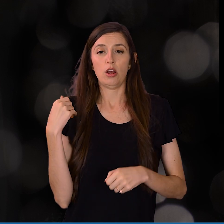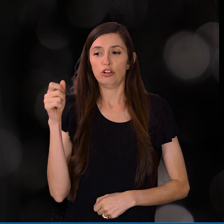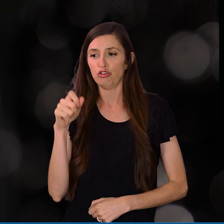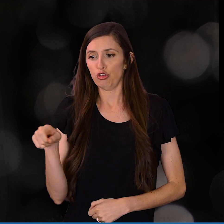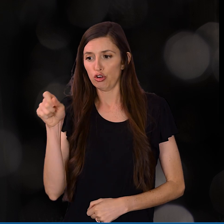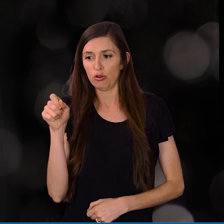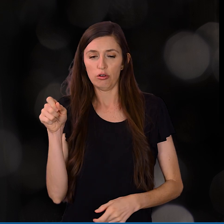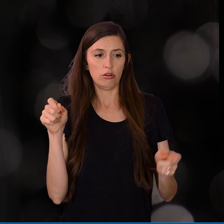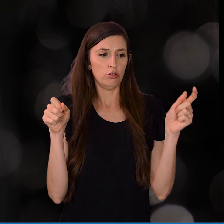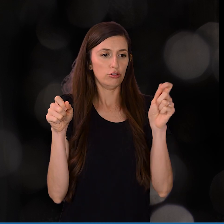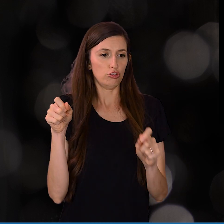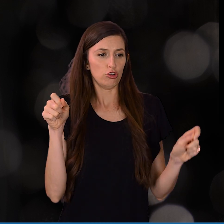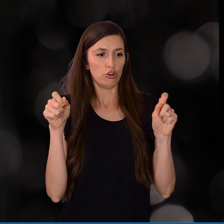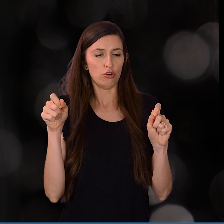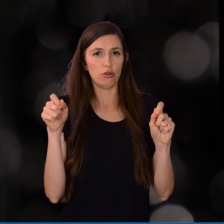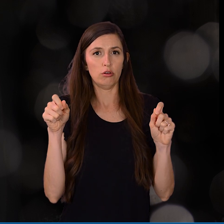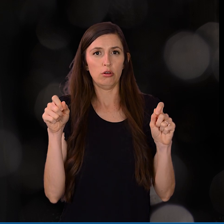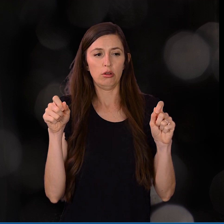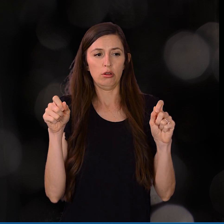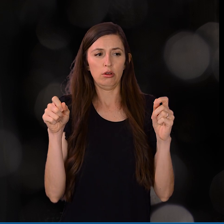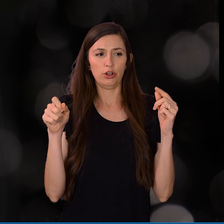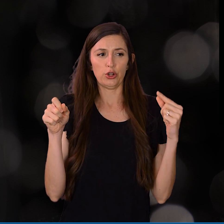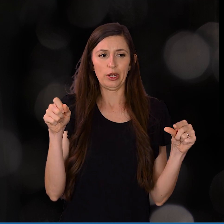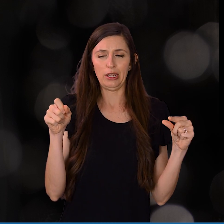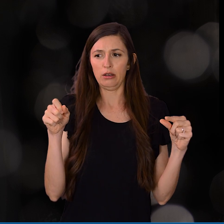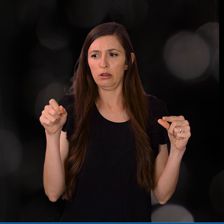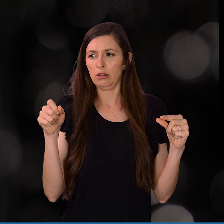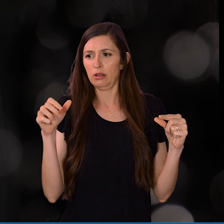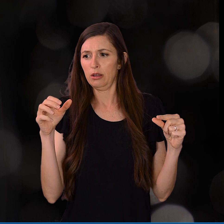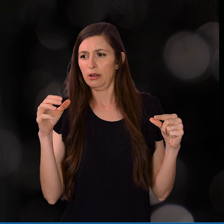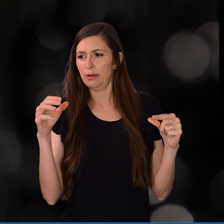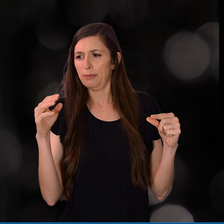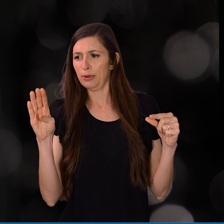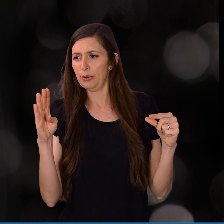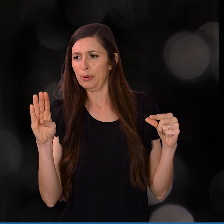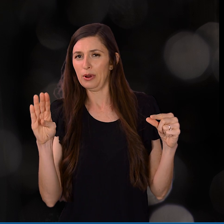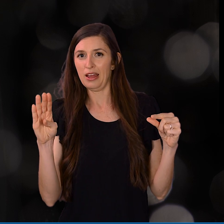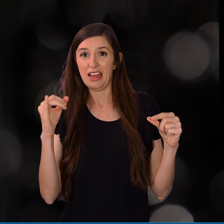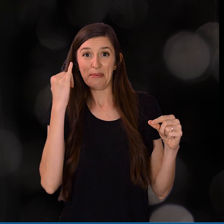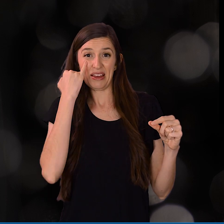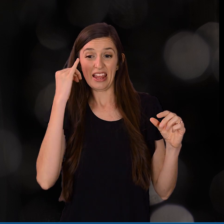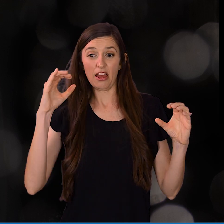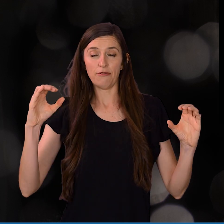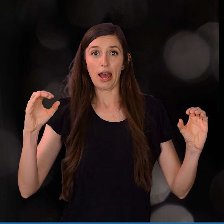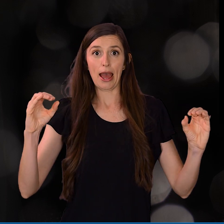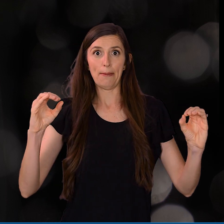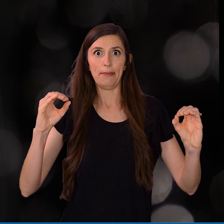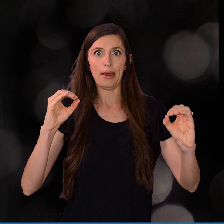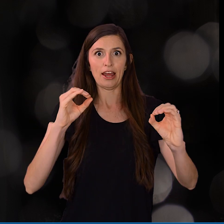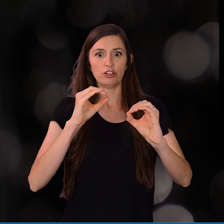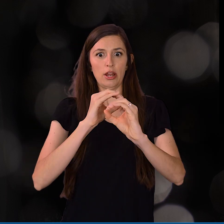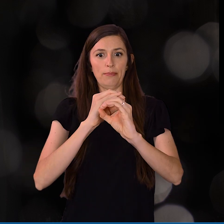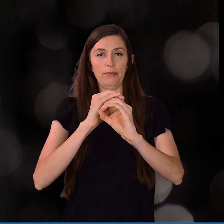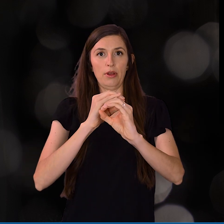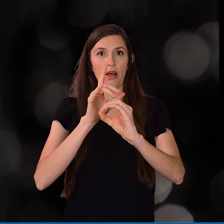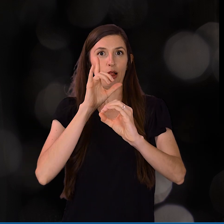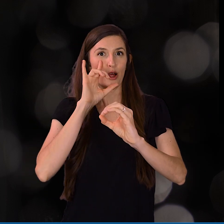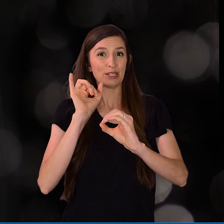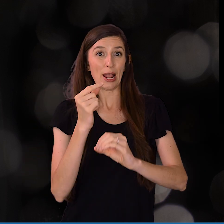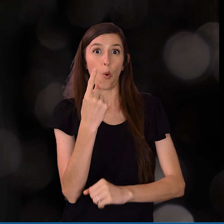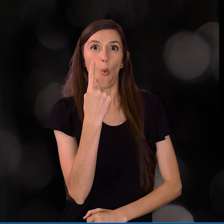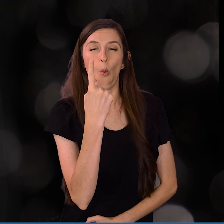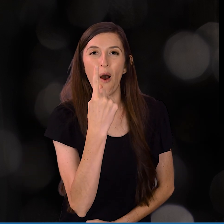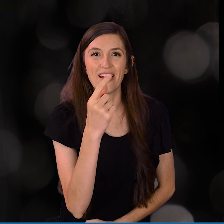exactly, so you have on the board one circle. The blue circle is the green circle. The green circle is the